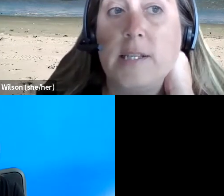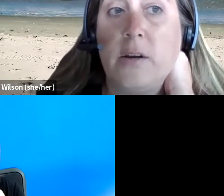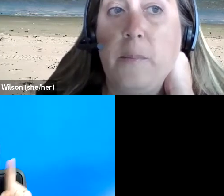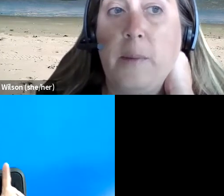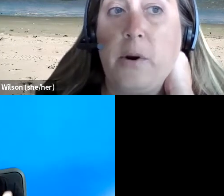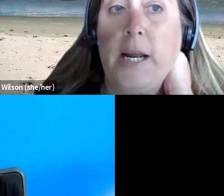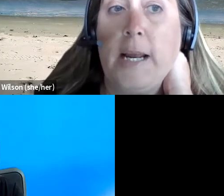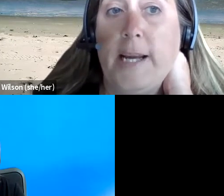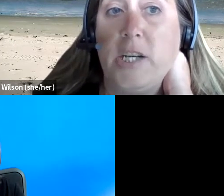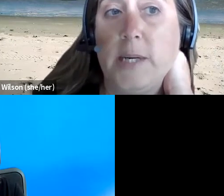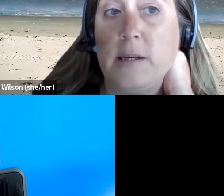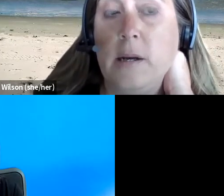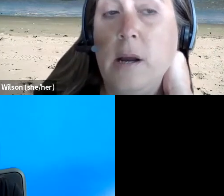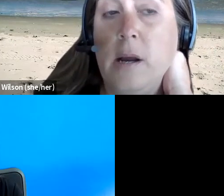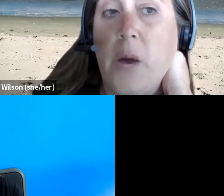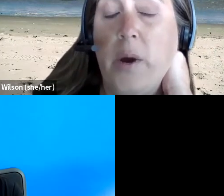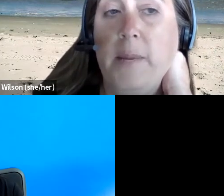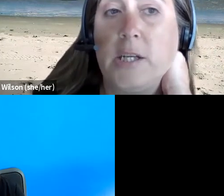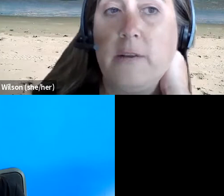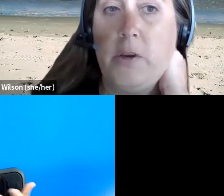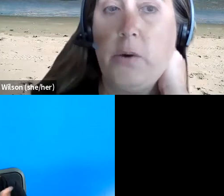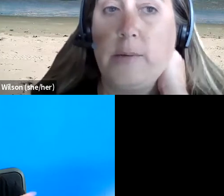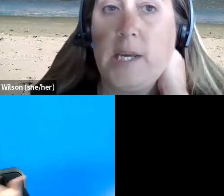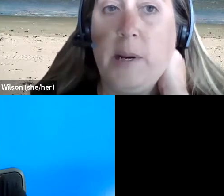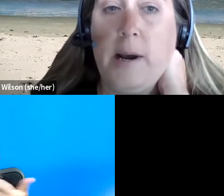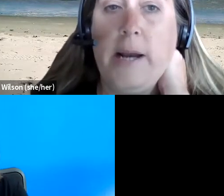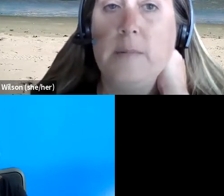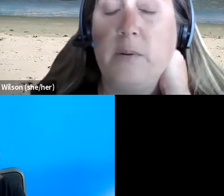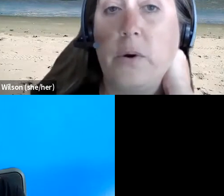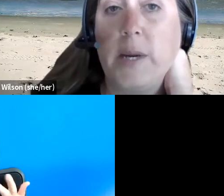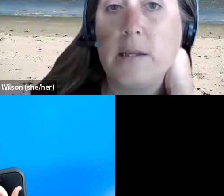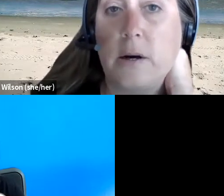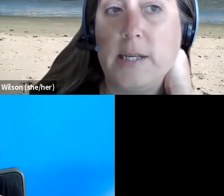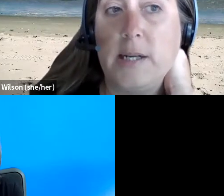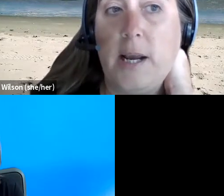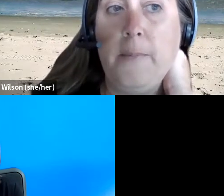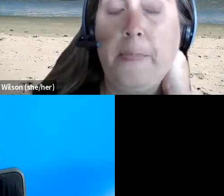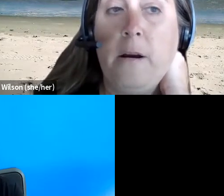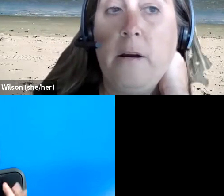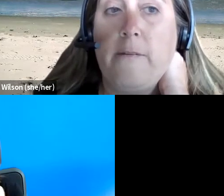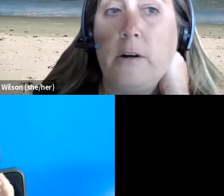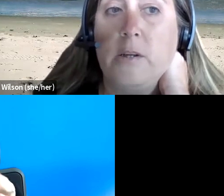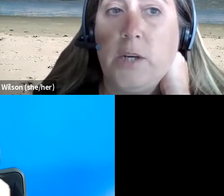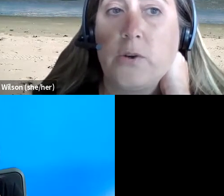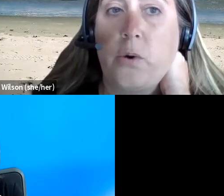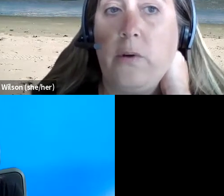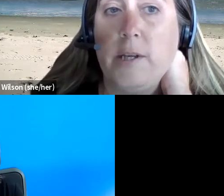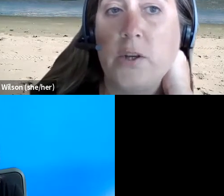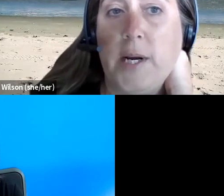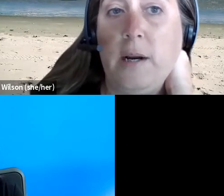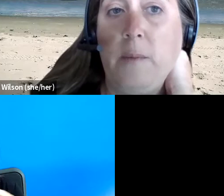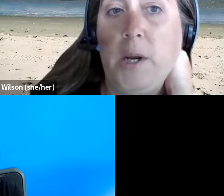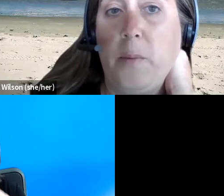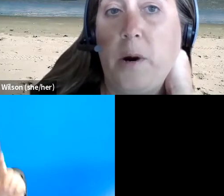Authentic SILC Member Engagement. I want to mention a few housekeeping items before we get started today. First, when you scroll over